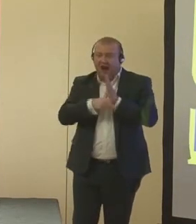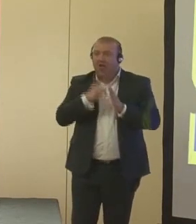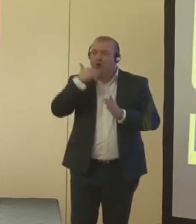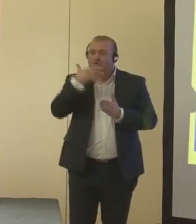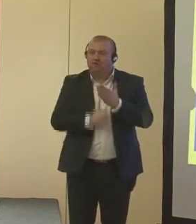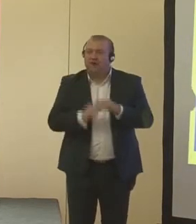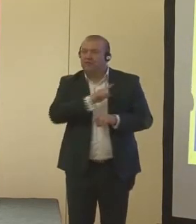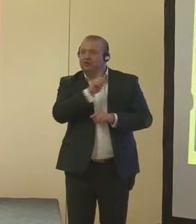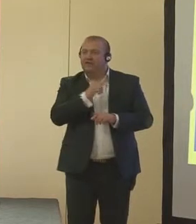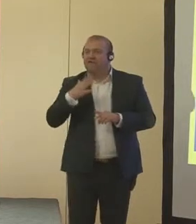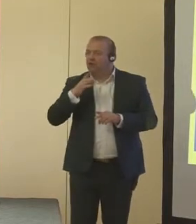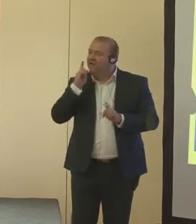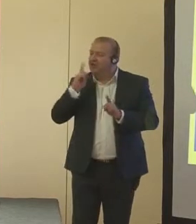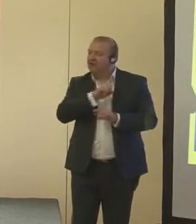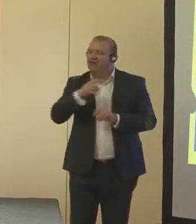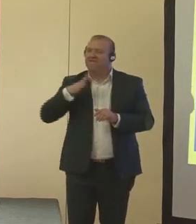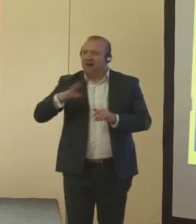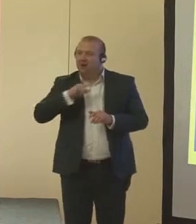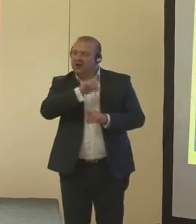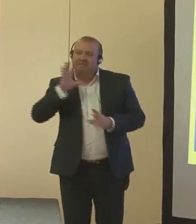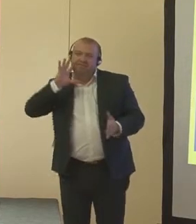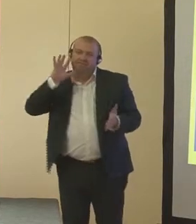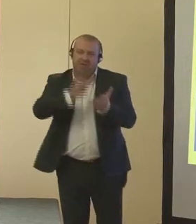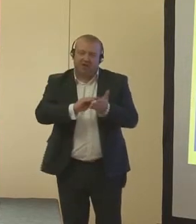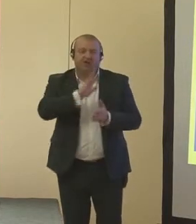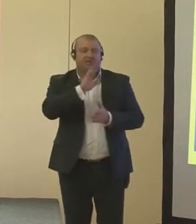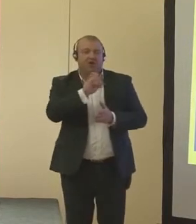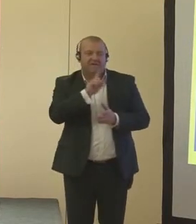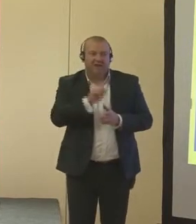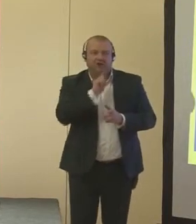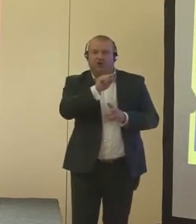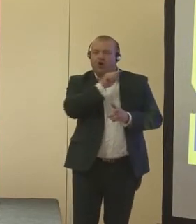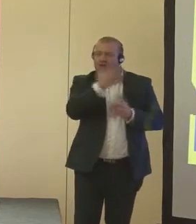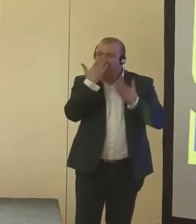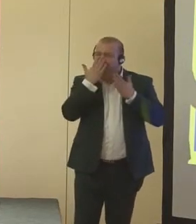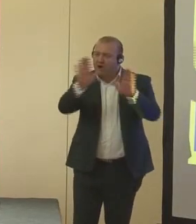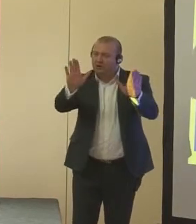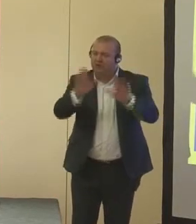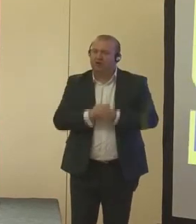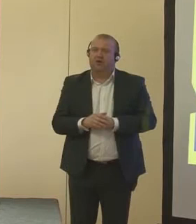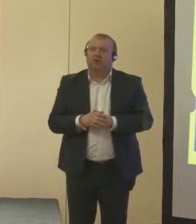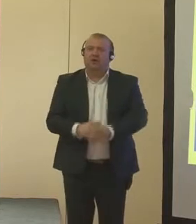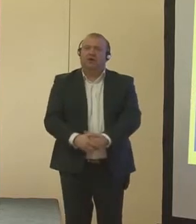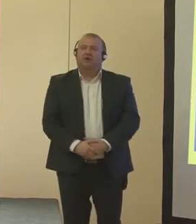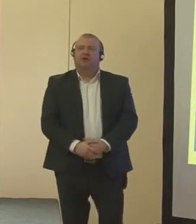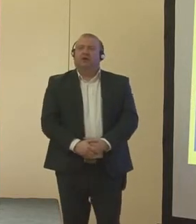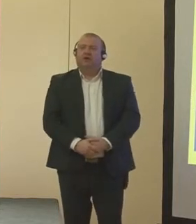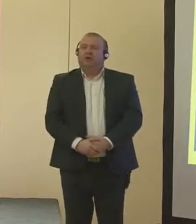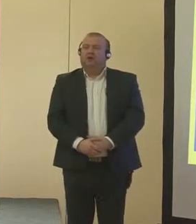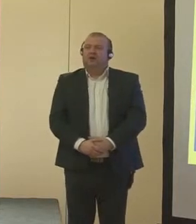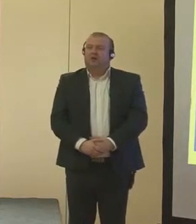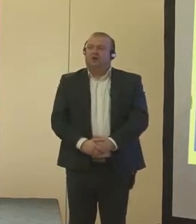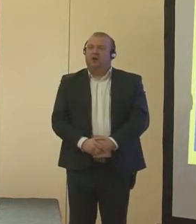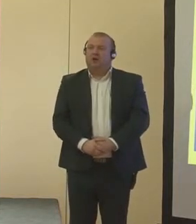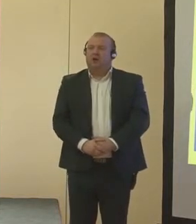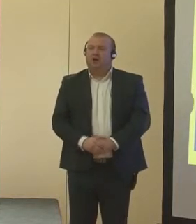them because it shows that across our projects, we've got these universal recurring themes